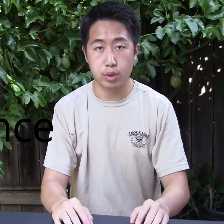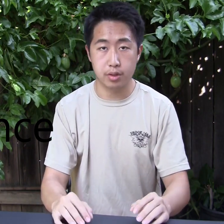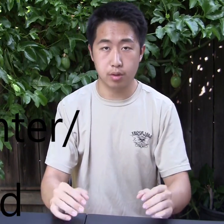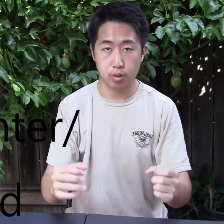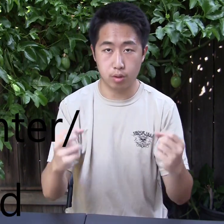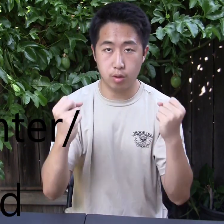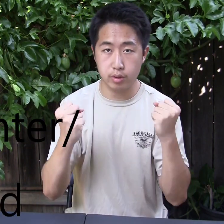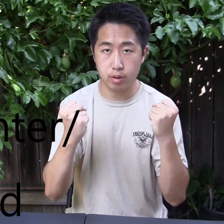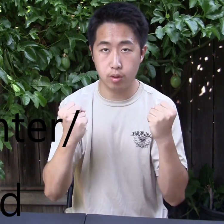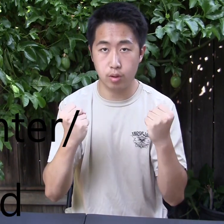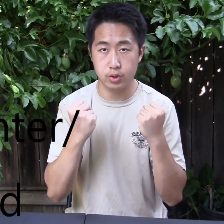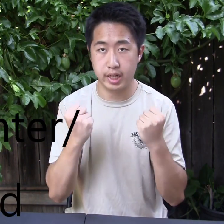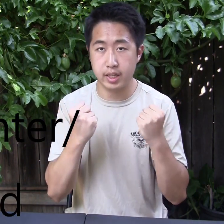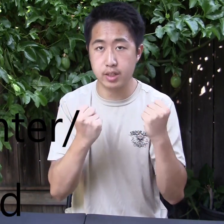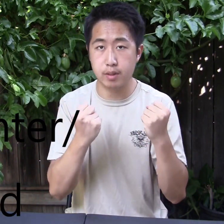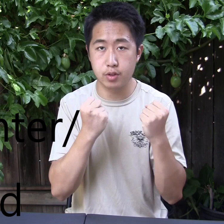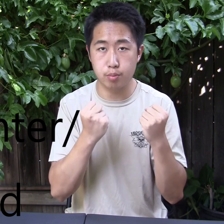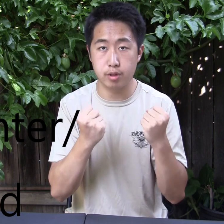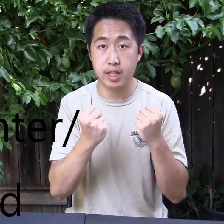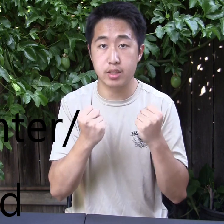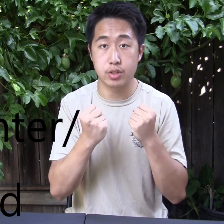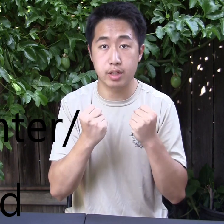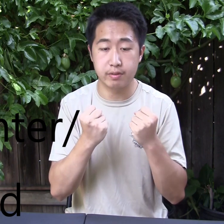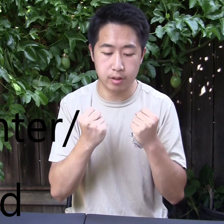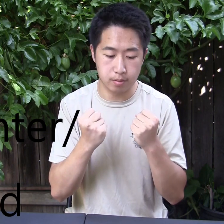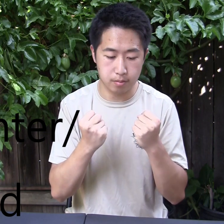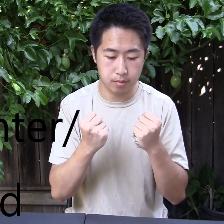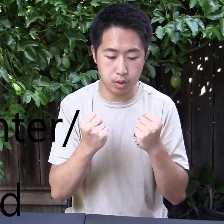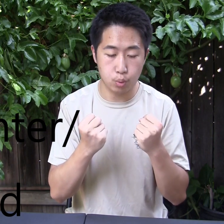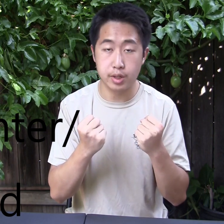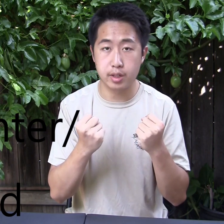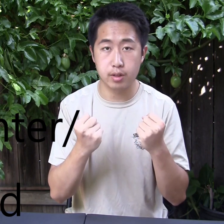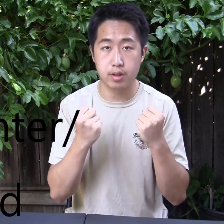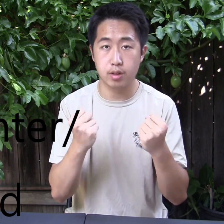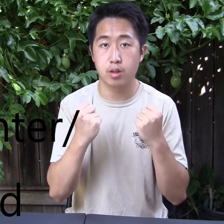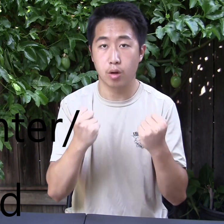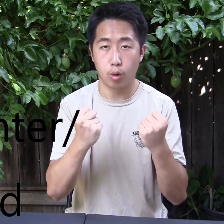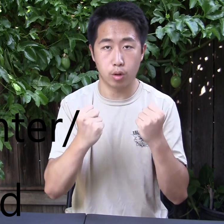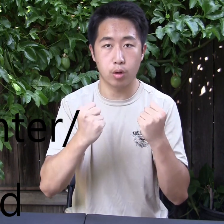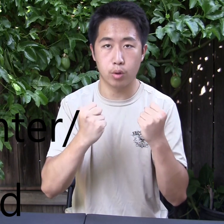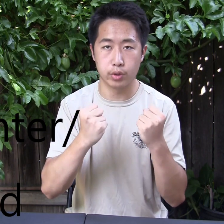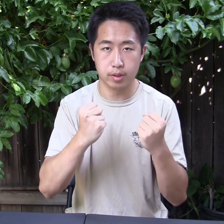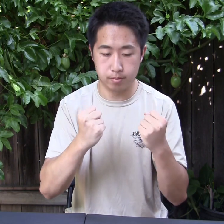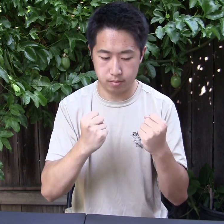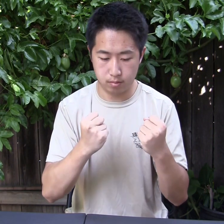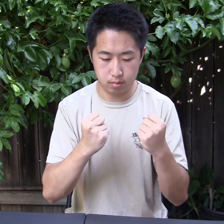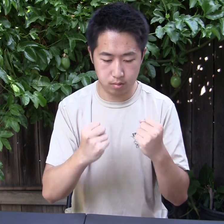Winter or cold, hold your hands and pretend to shiver. Winter or cold.